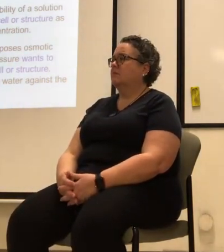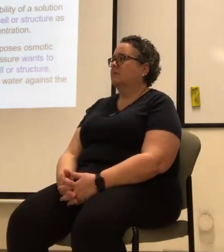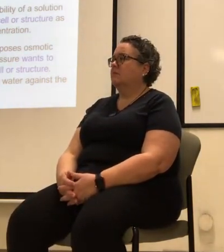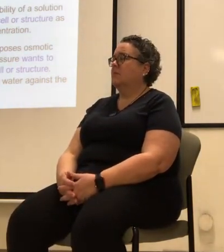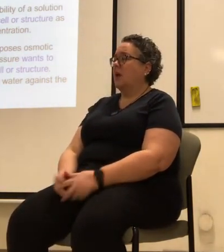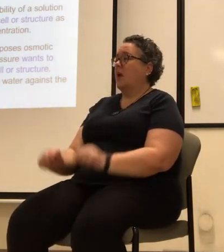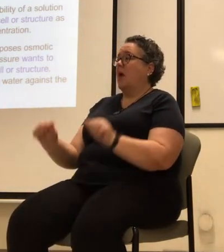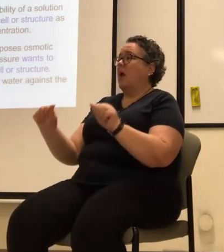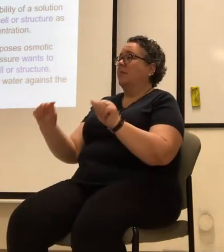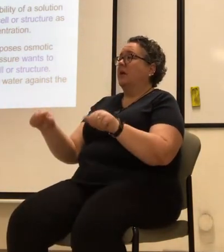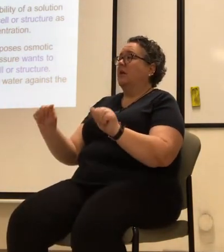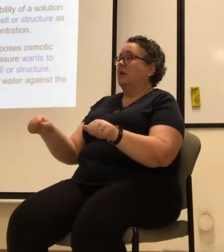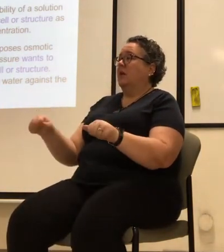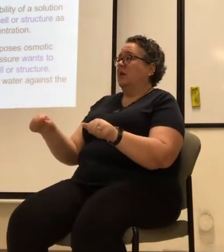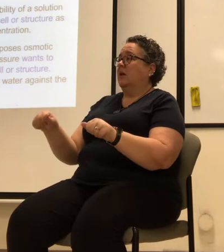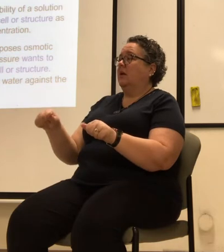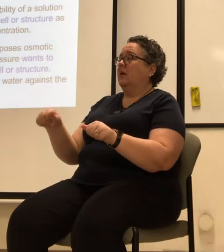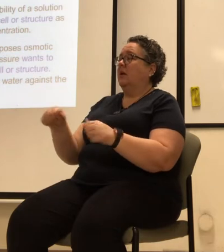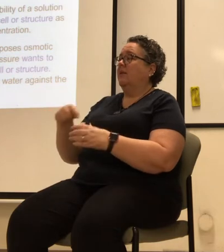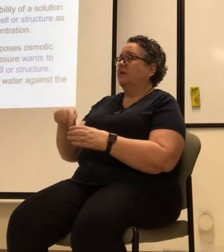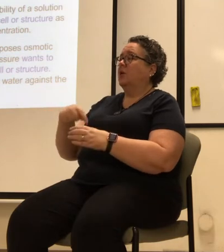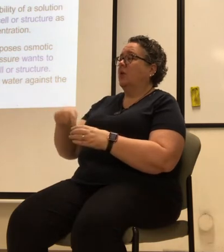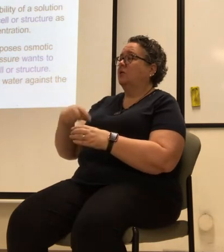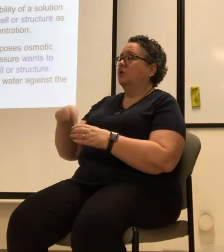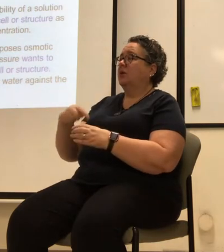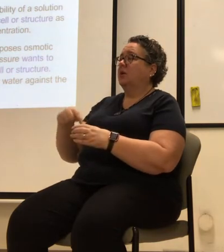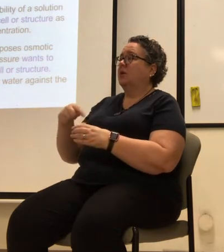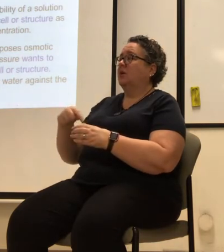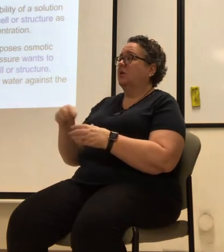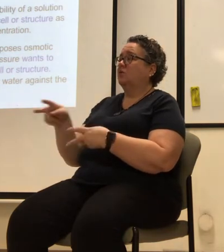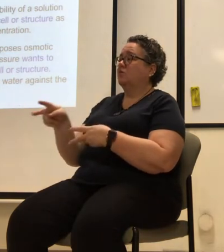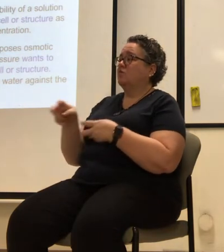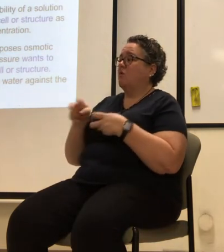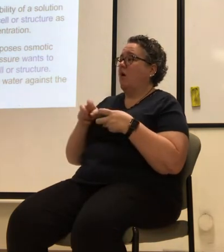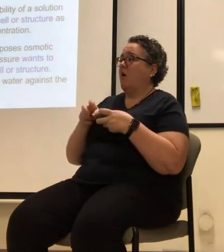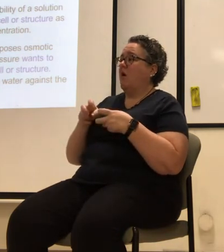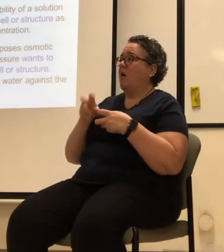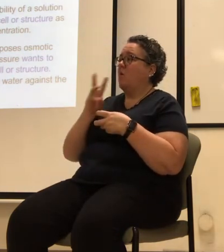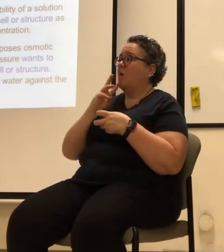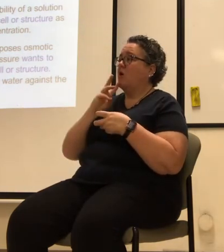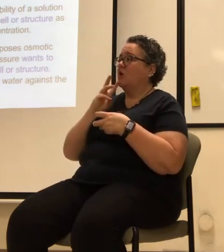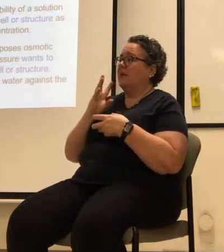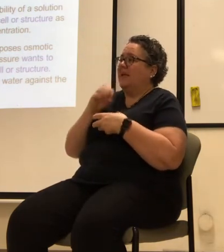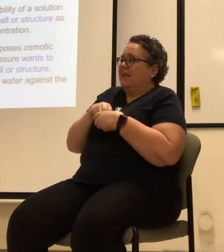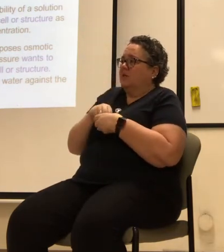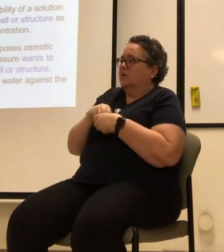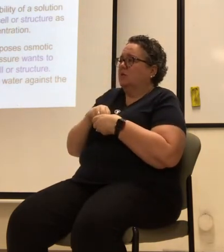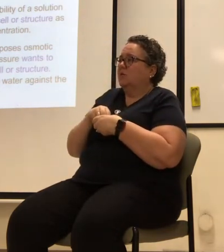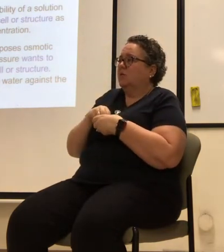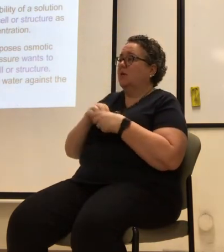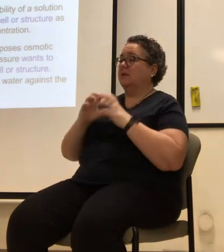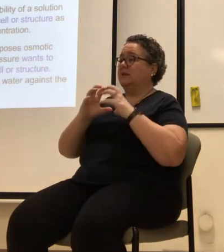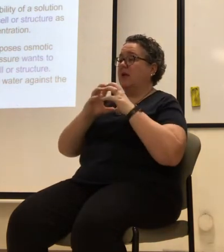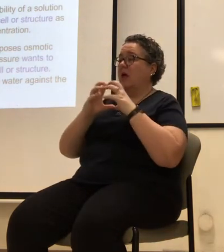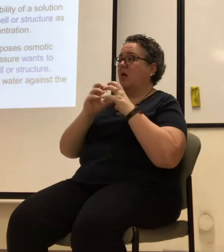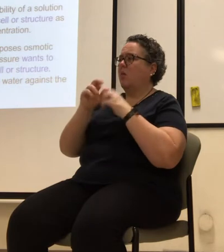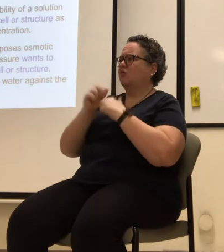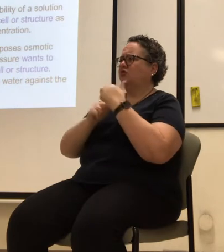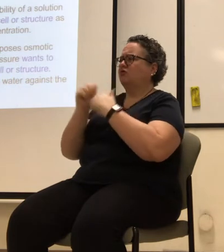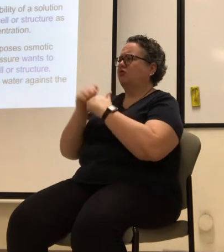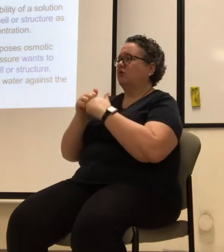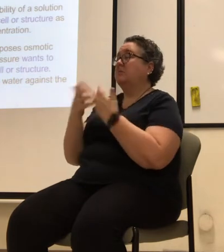The ability of a solution to draw water into some cell or structure, maybe a blood